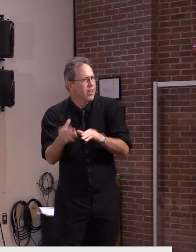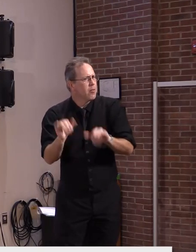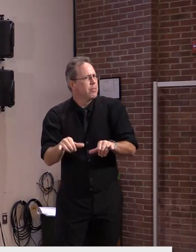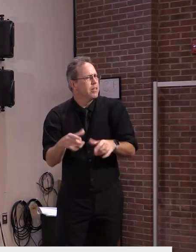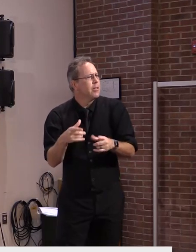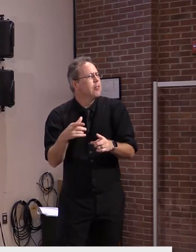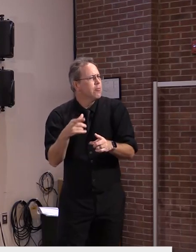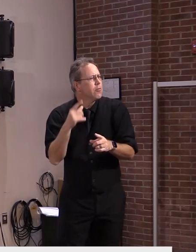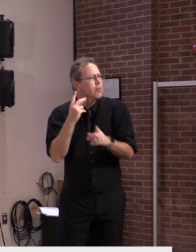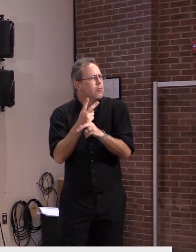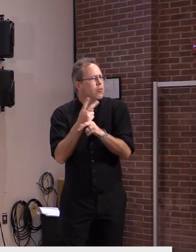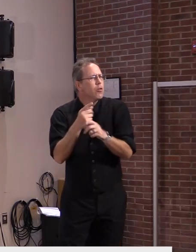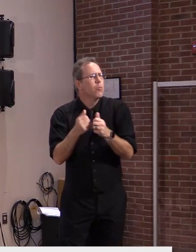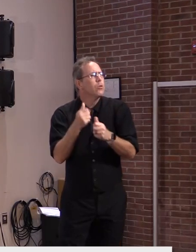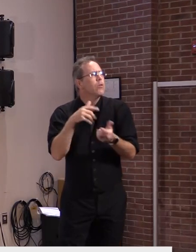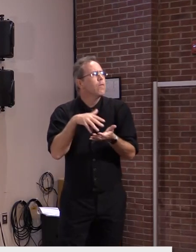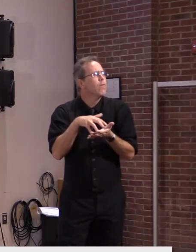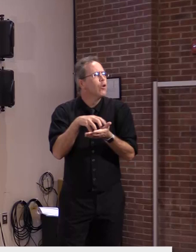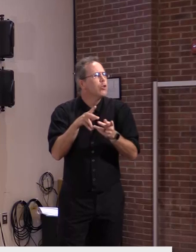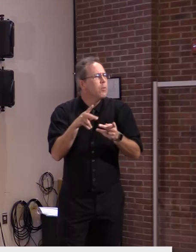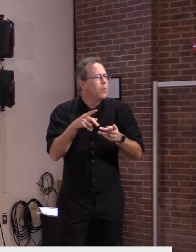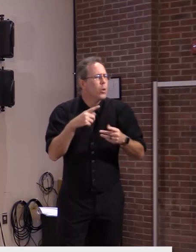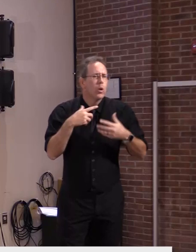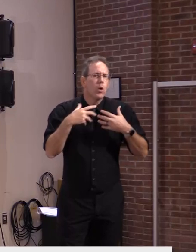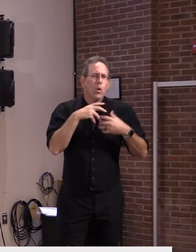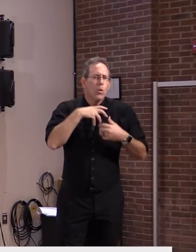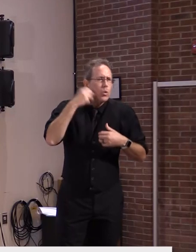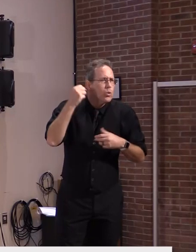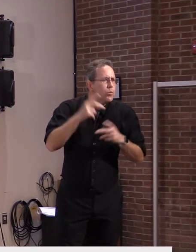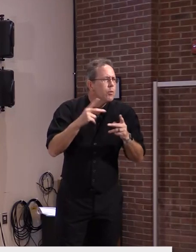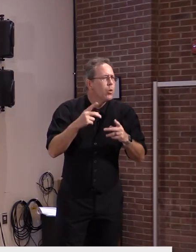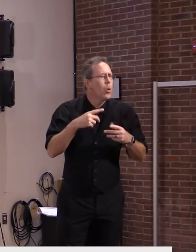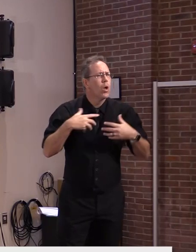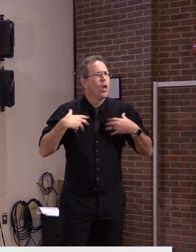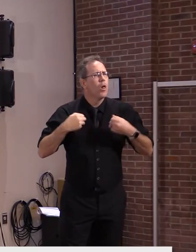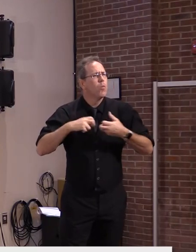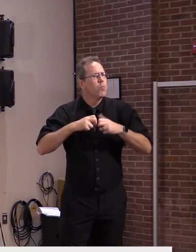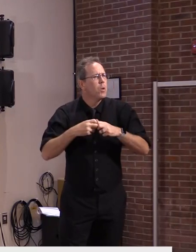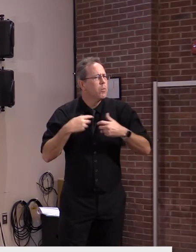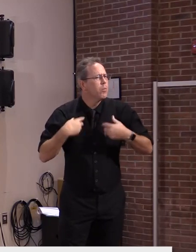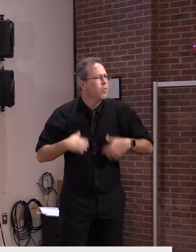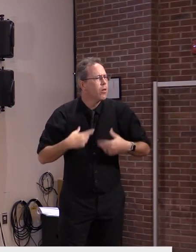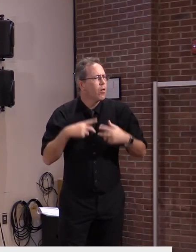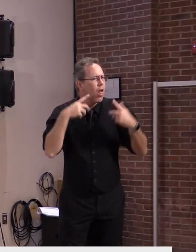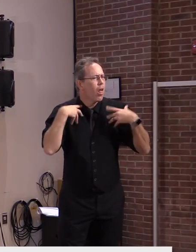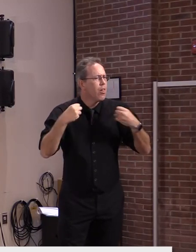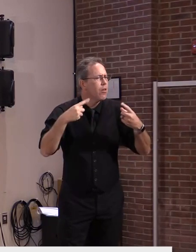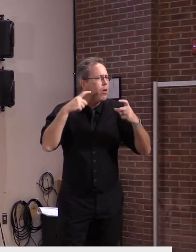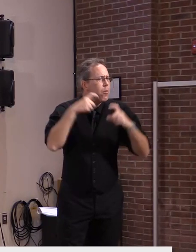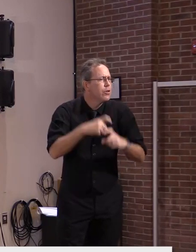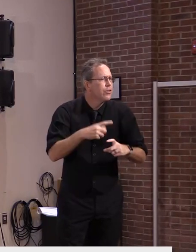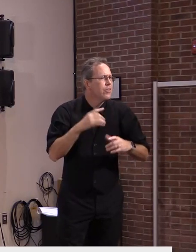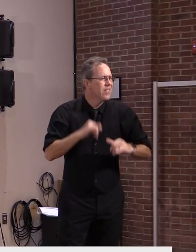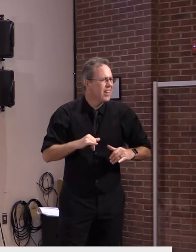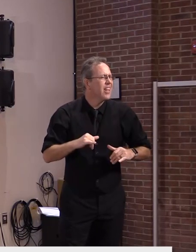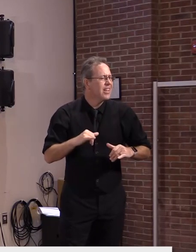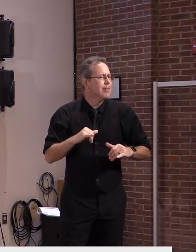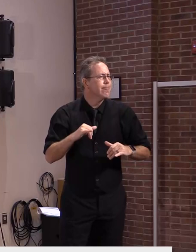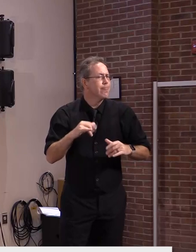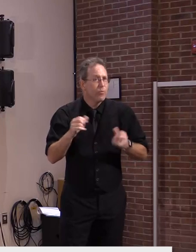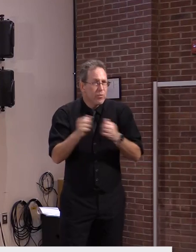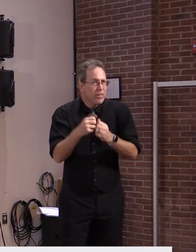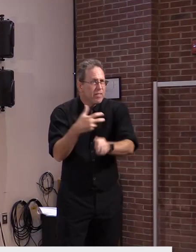who might not have had that benefit with the flu vaccine or any other vaccine at that time in their life.